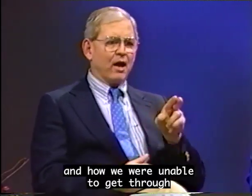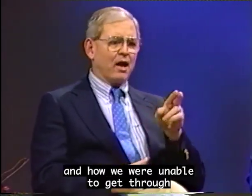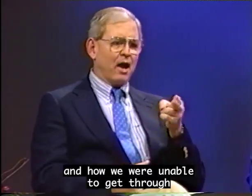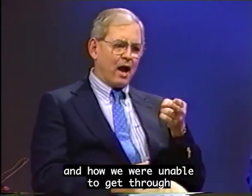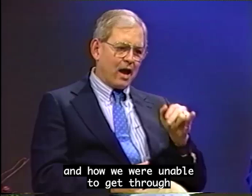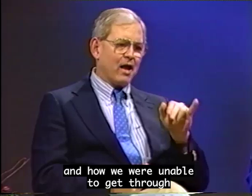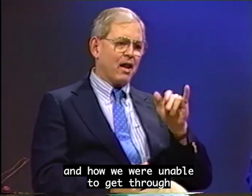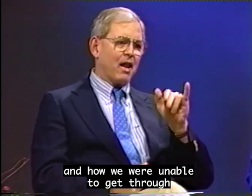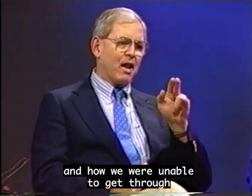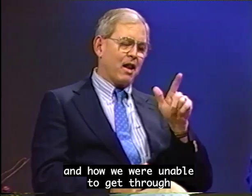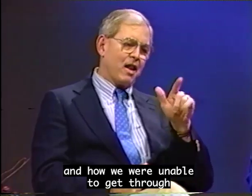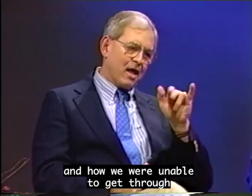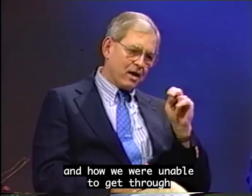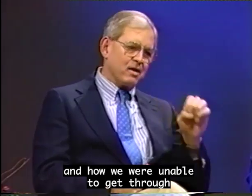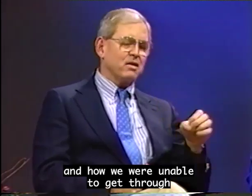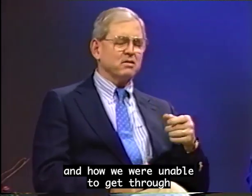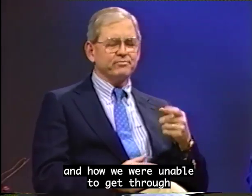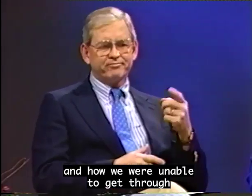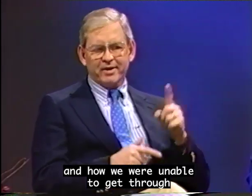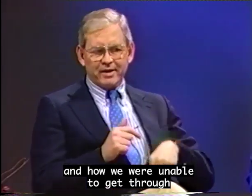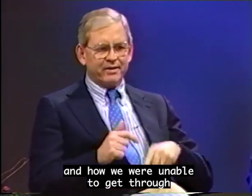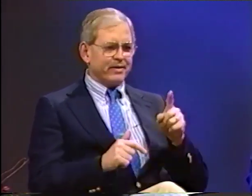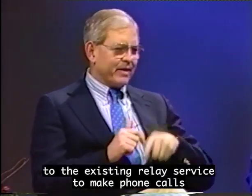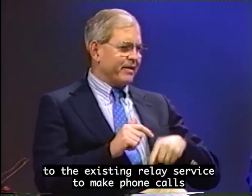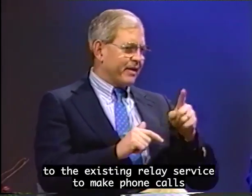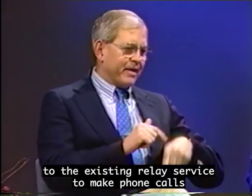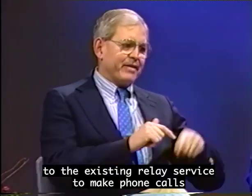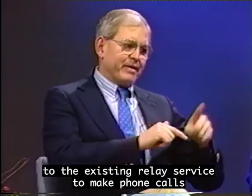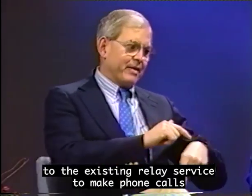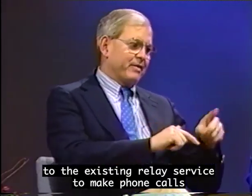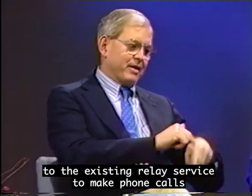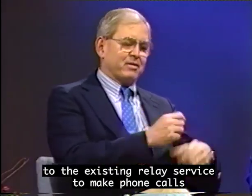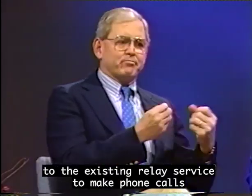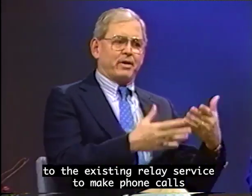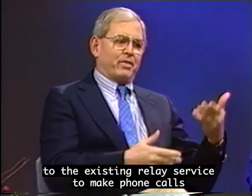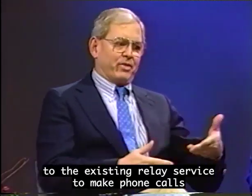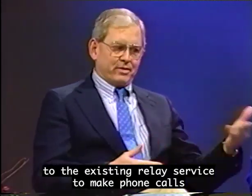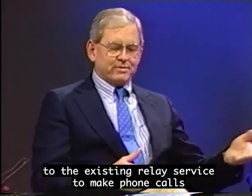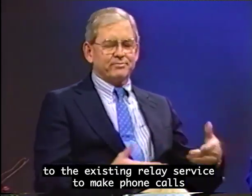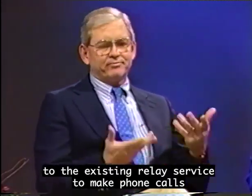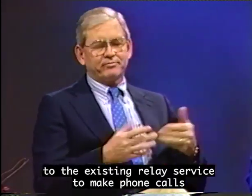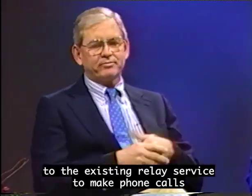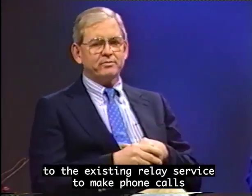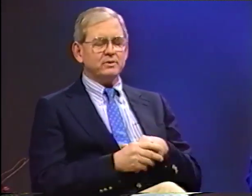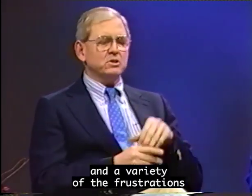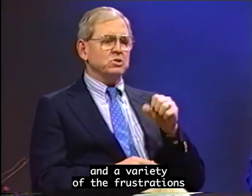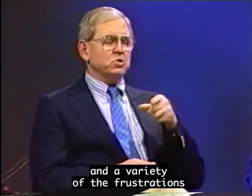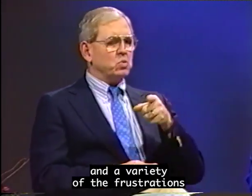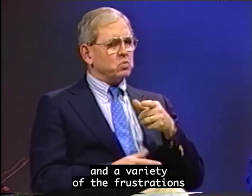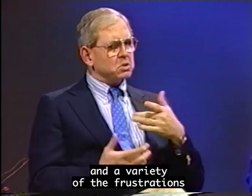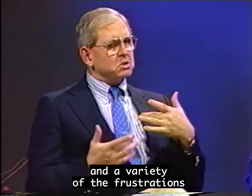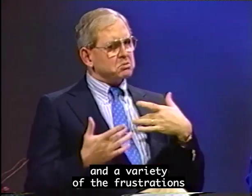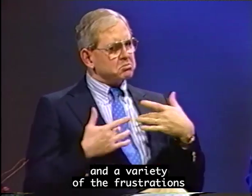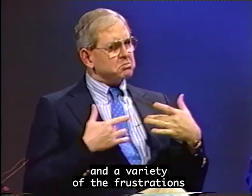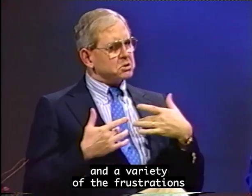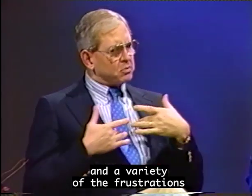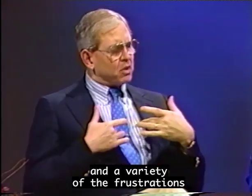how we were unable to get through to the existing relay service to make phone calls and a variety